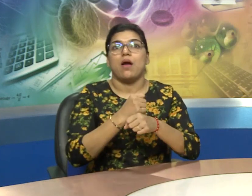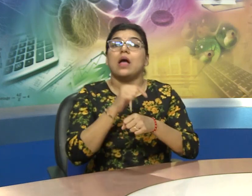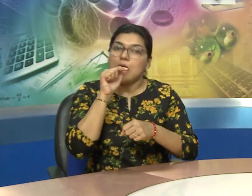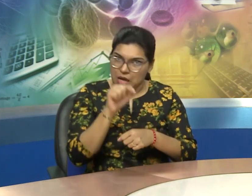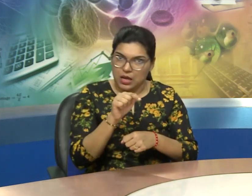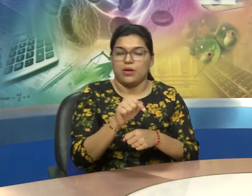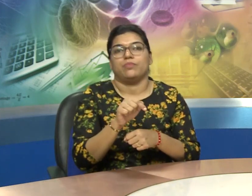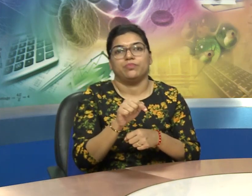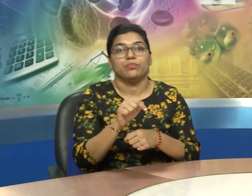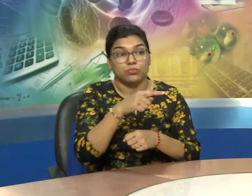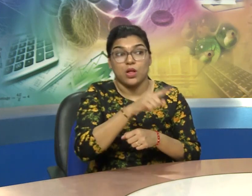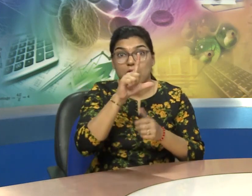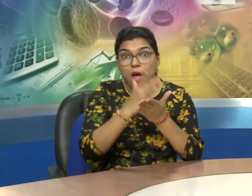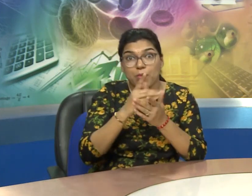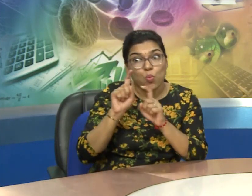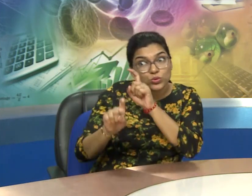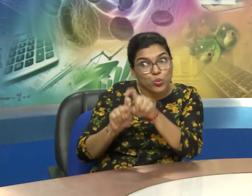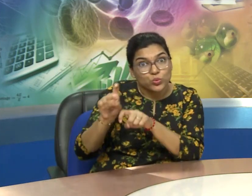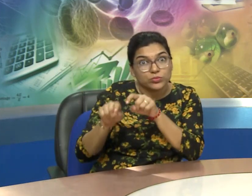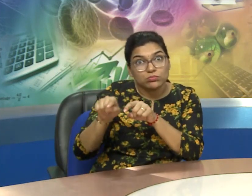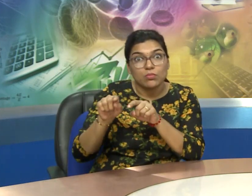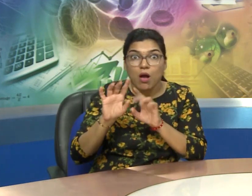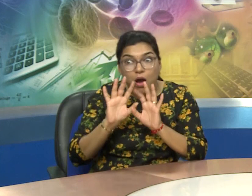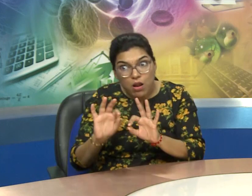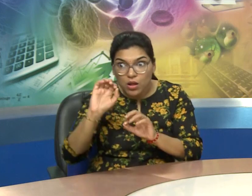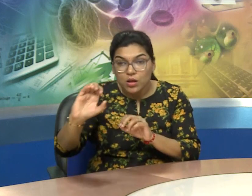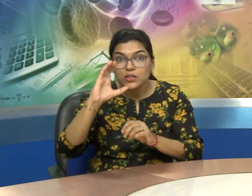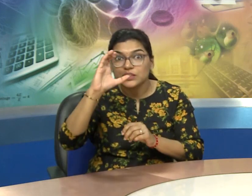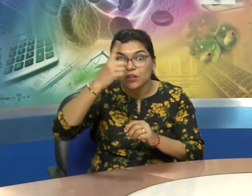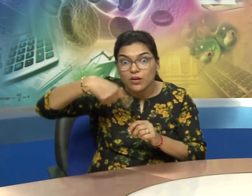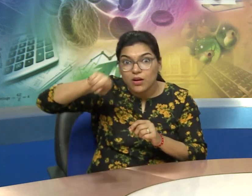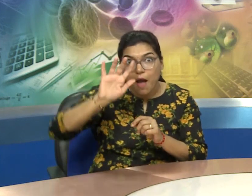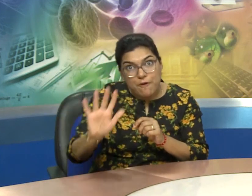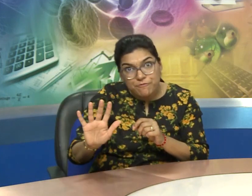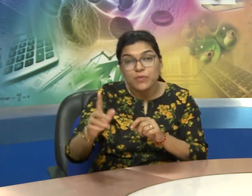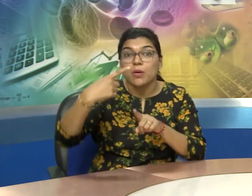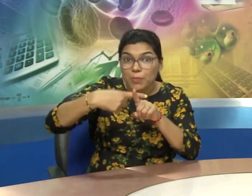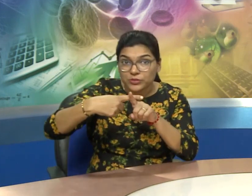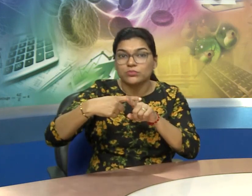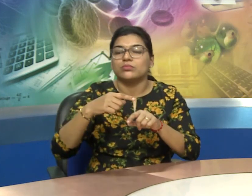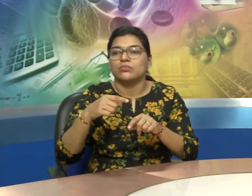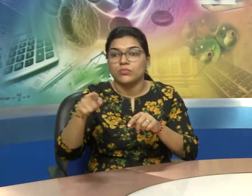The content which is kept in the library is of the own country.